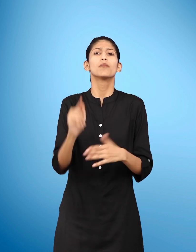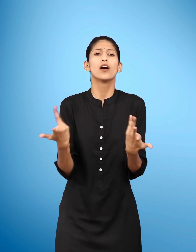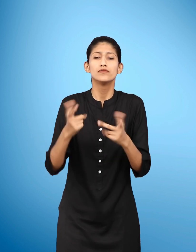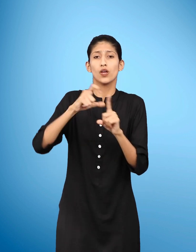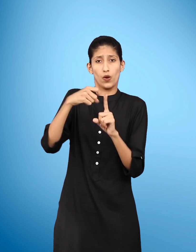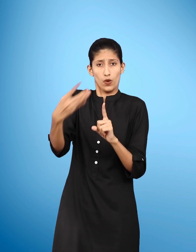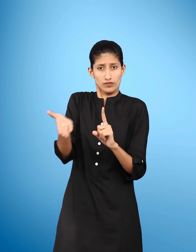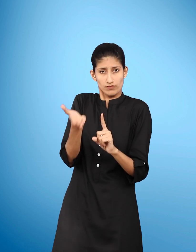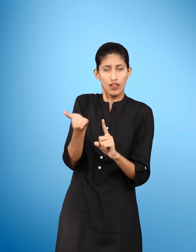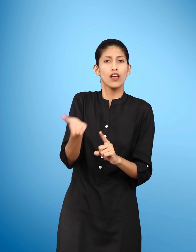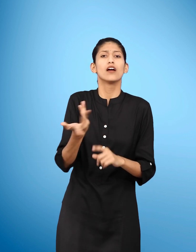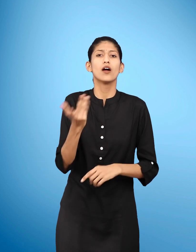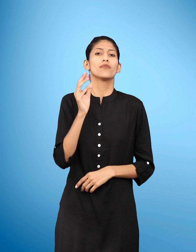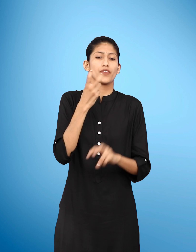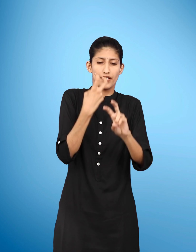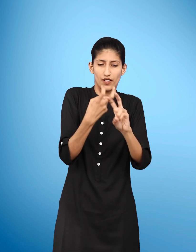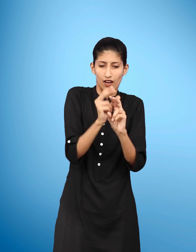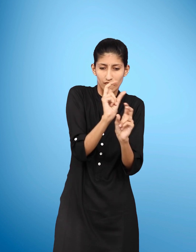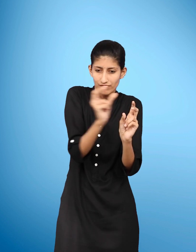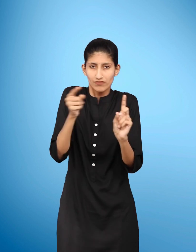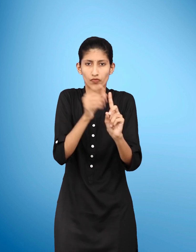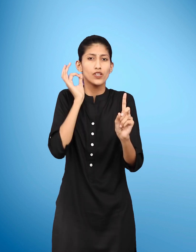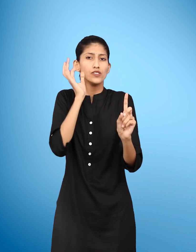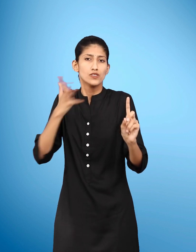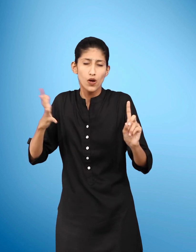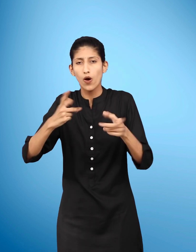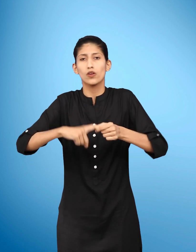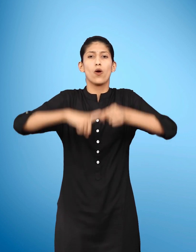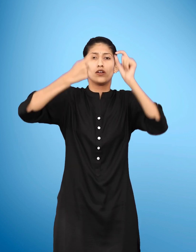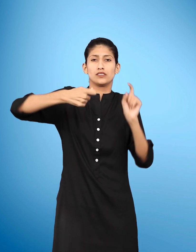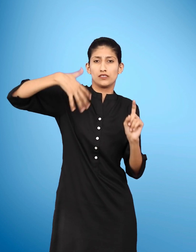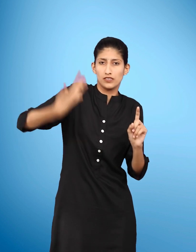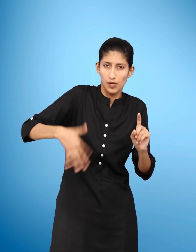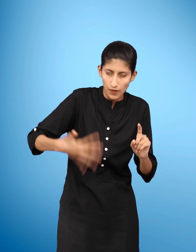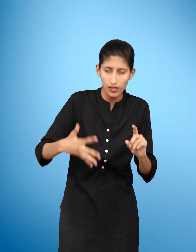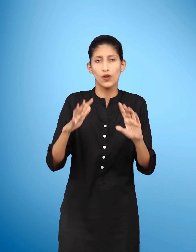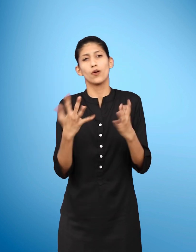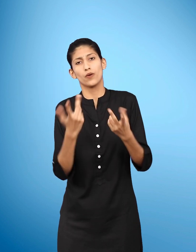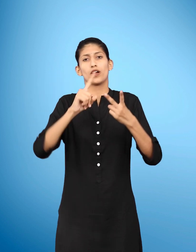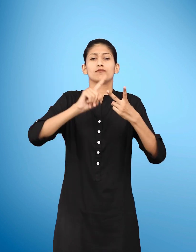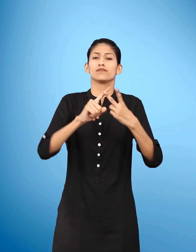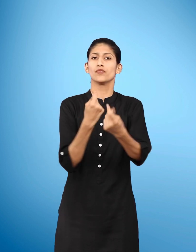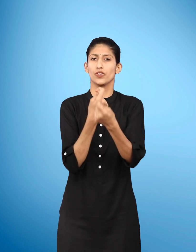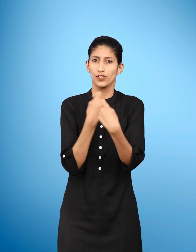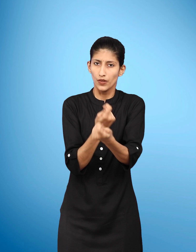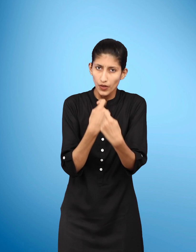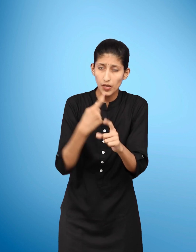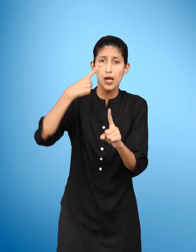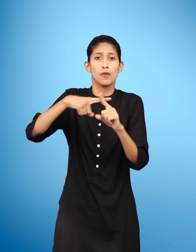Soldiers and poets. Many poets whose compositions are found in the Sangam collection